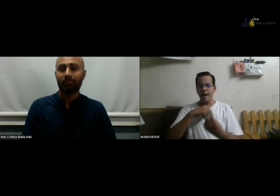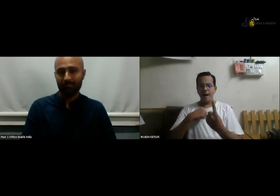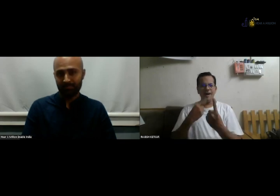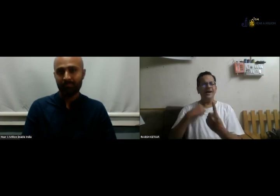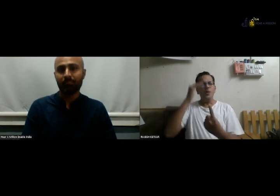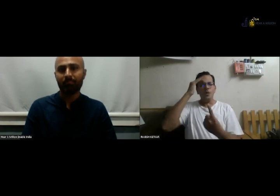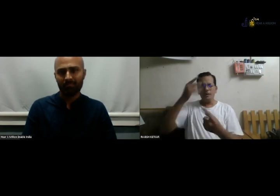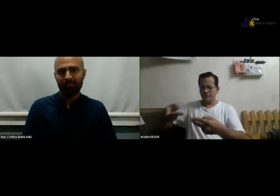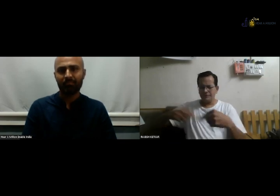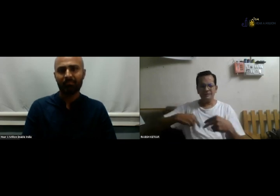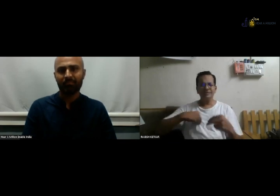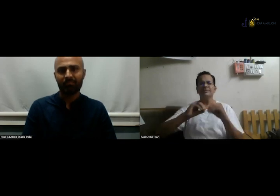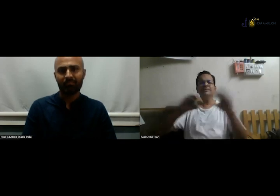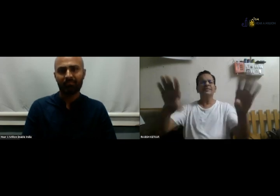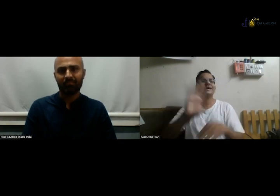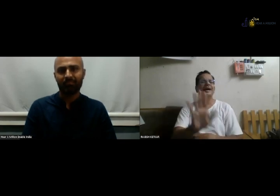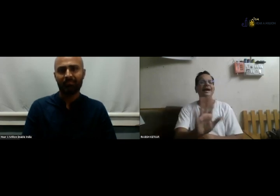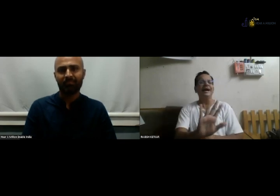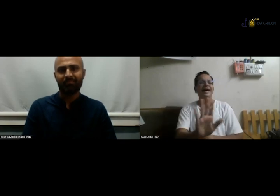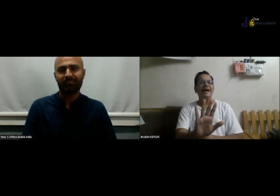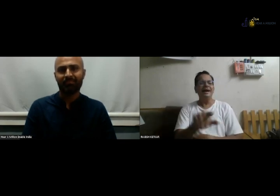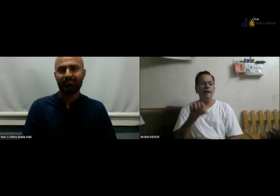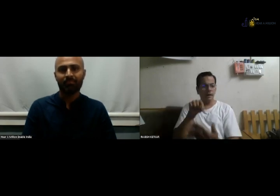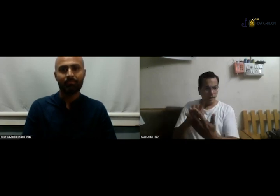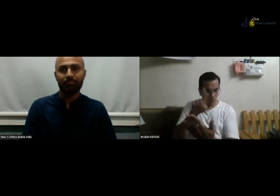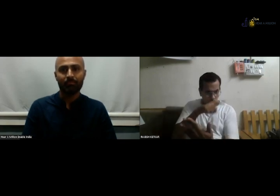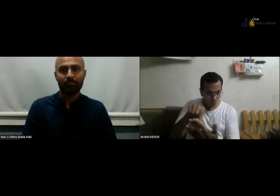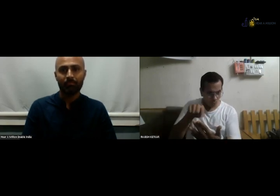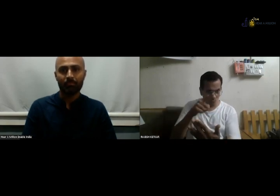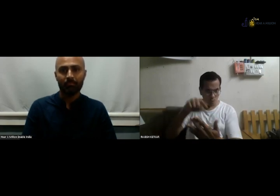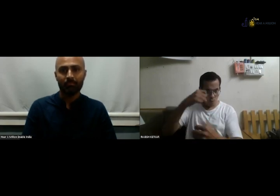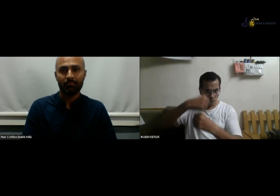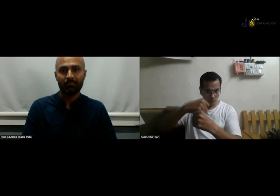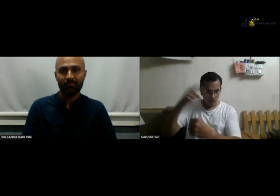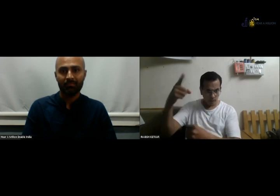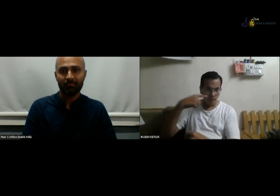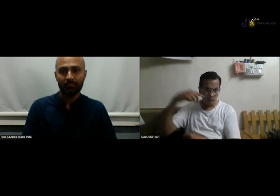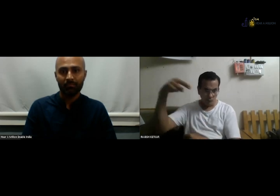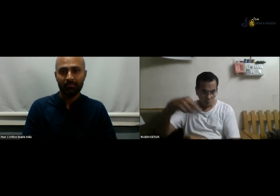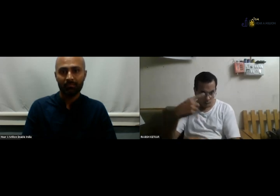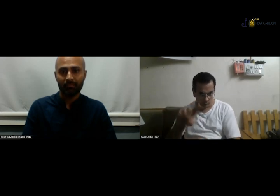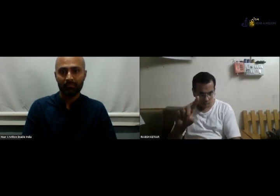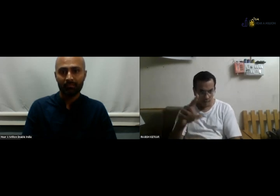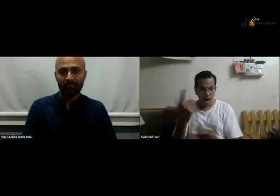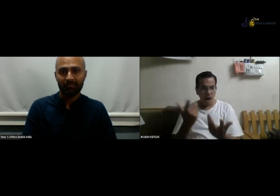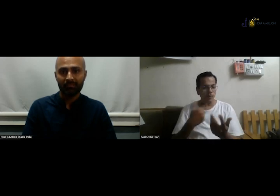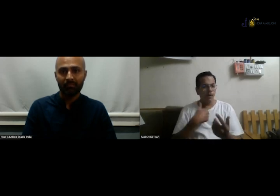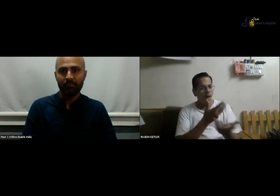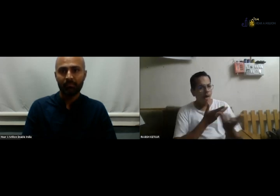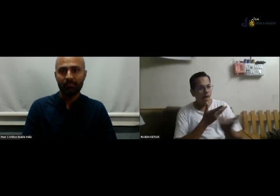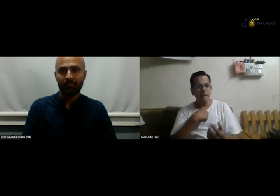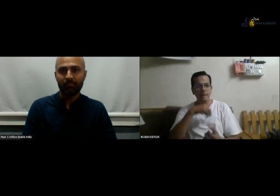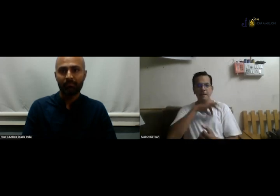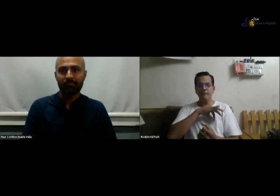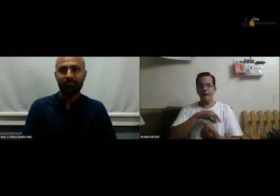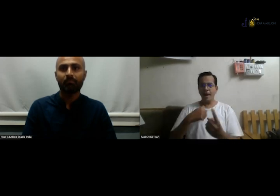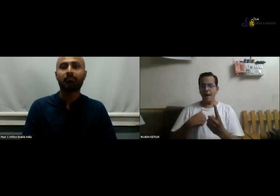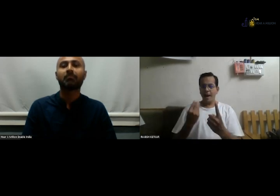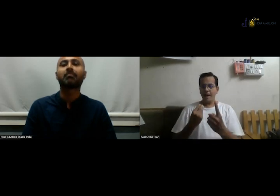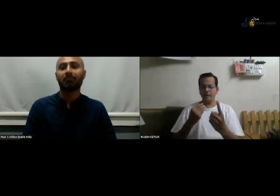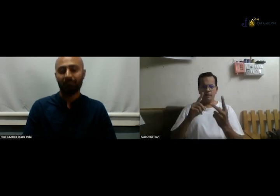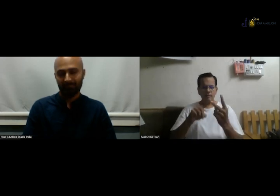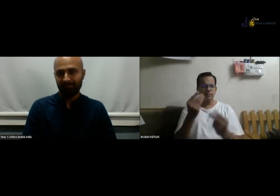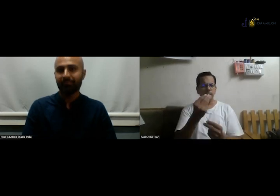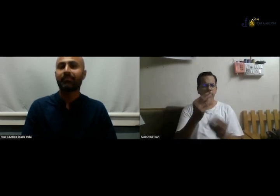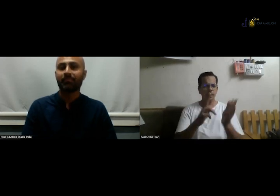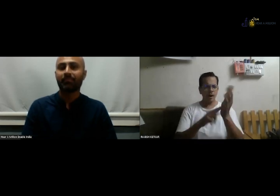here, so sometimes I get the benefit for discussing about law with her. So I just wanted to see whether the law is